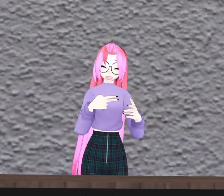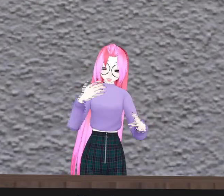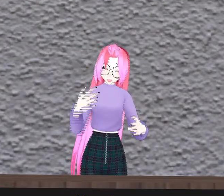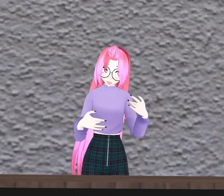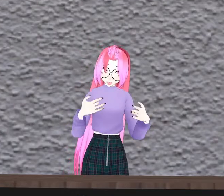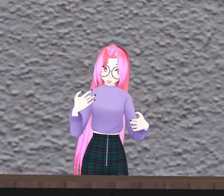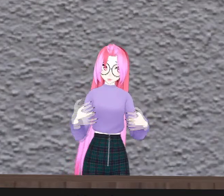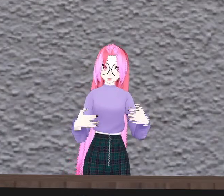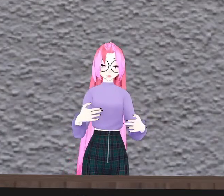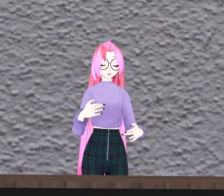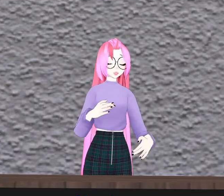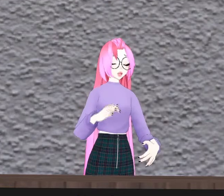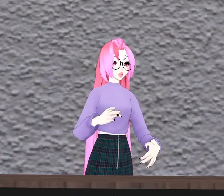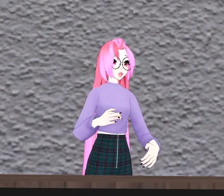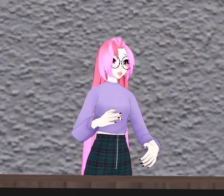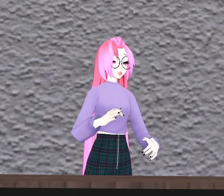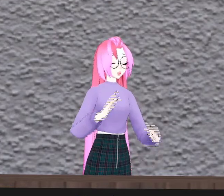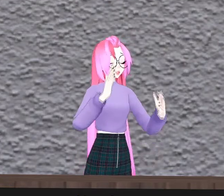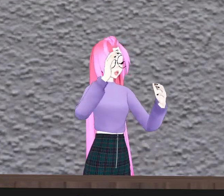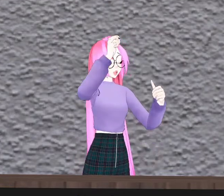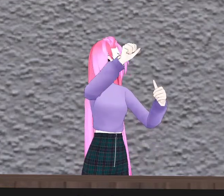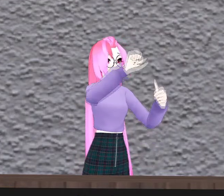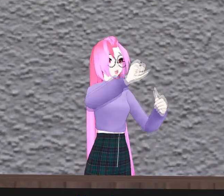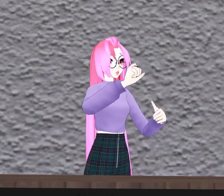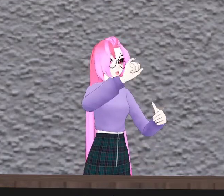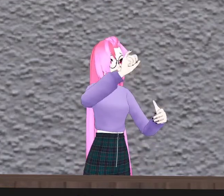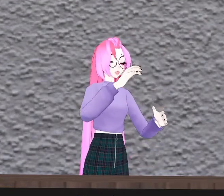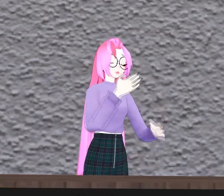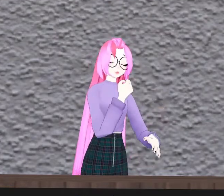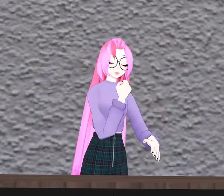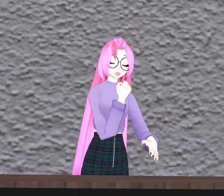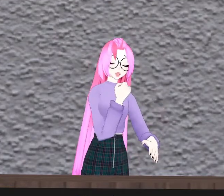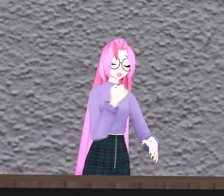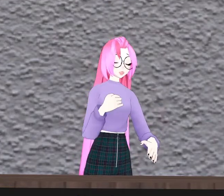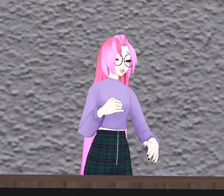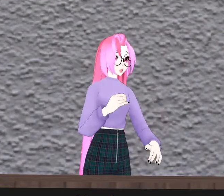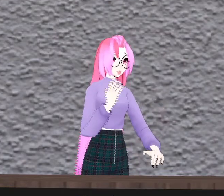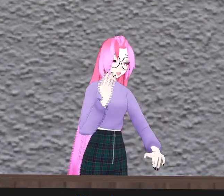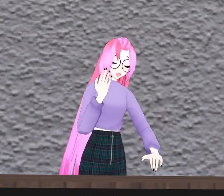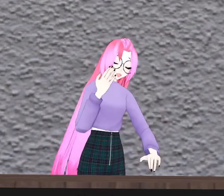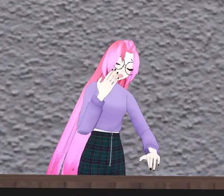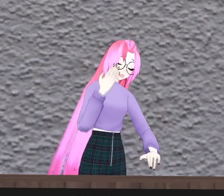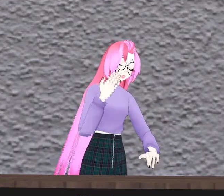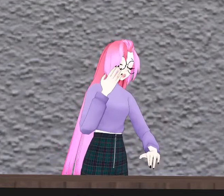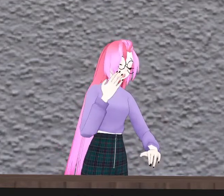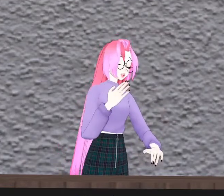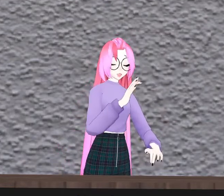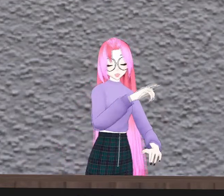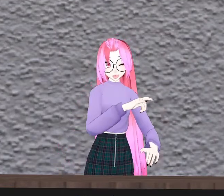means excited. A little reminder to make sure your mic's muted. It sounds like someone's scratching their face or